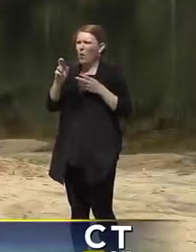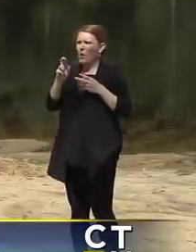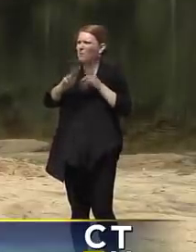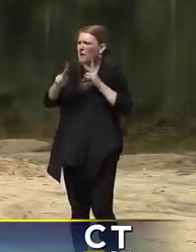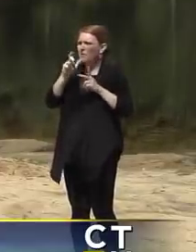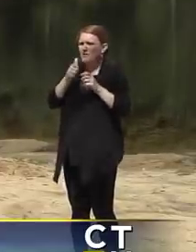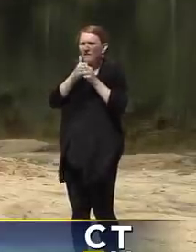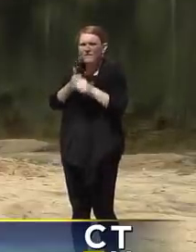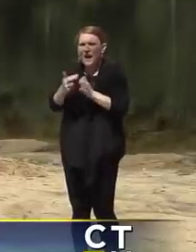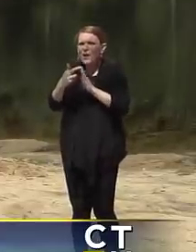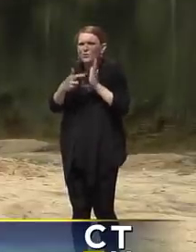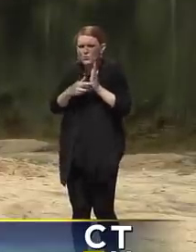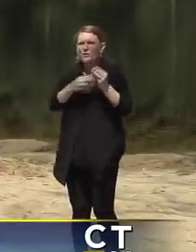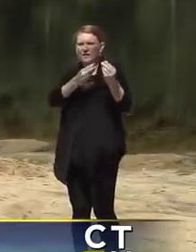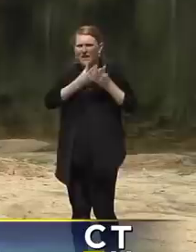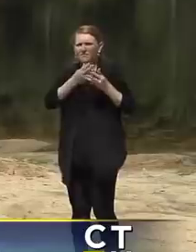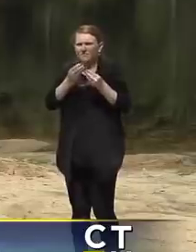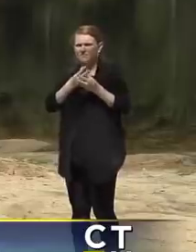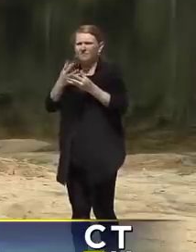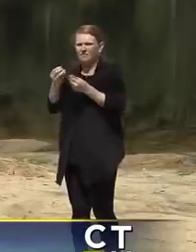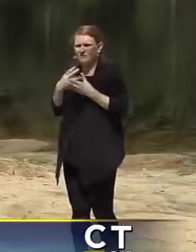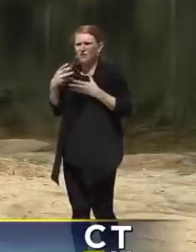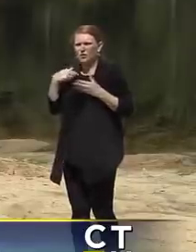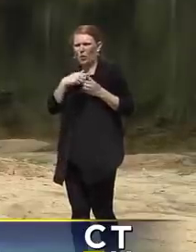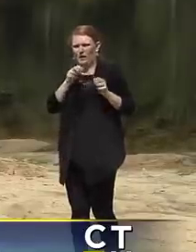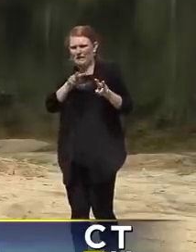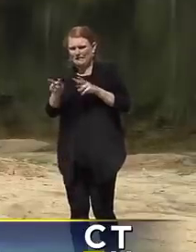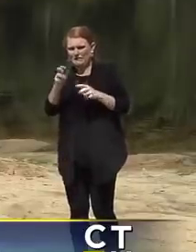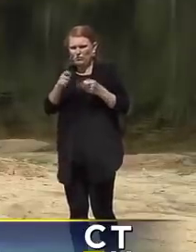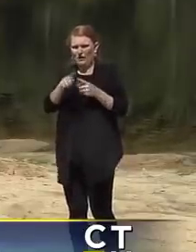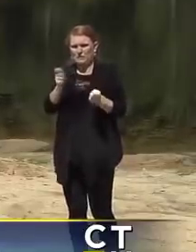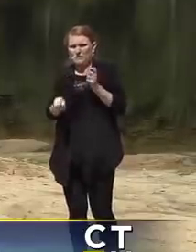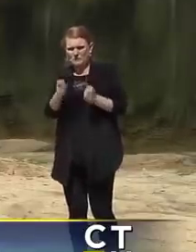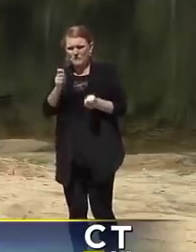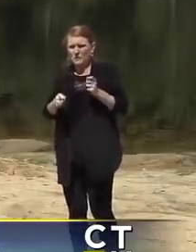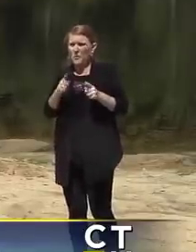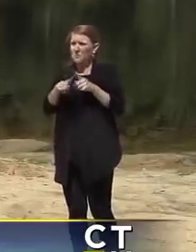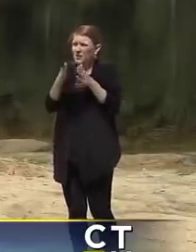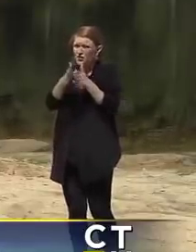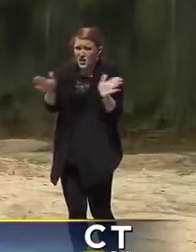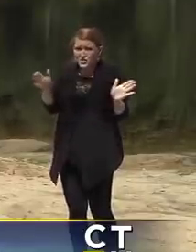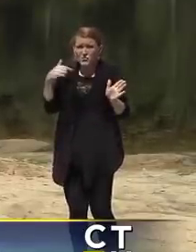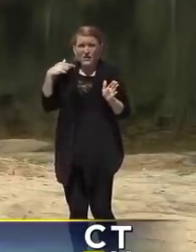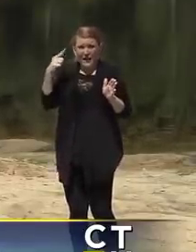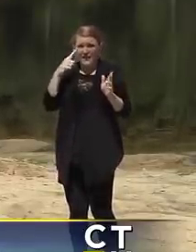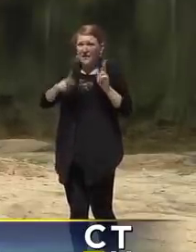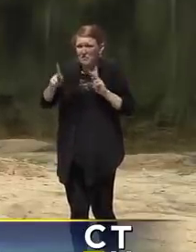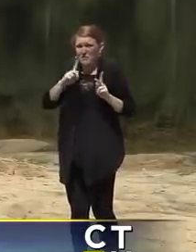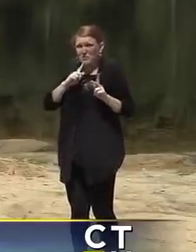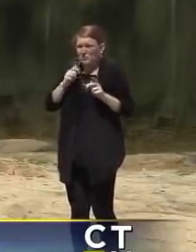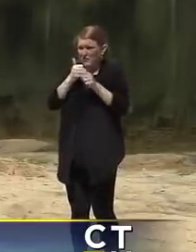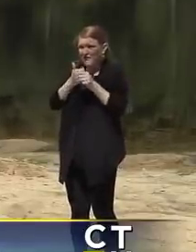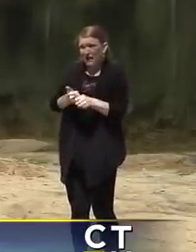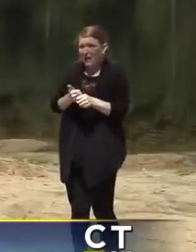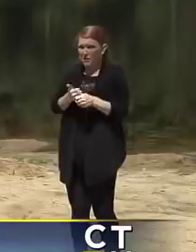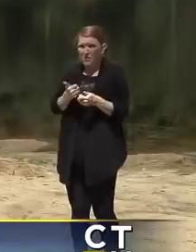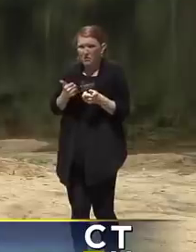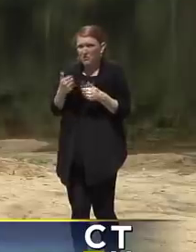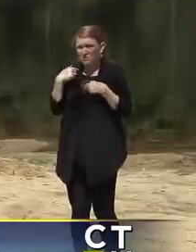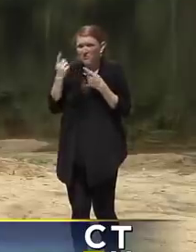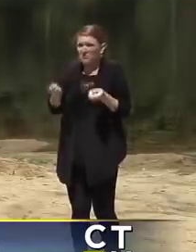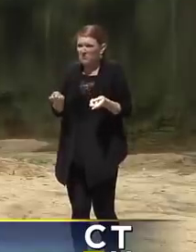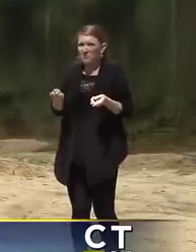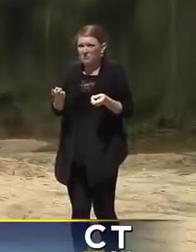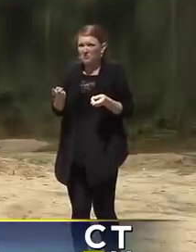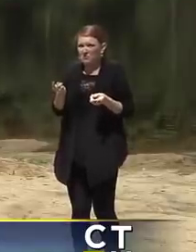being observed. Overall, on balance, I think people have been doing a really good job, especially as we've made these changes